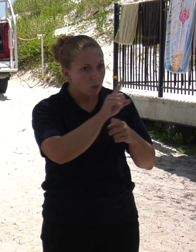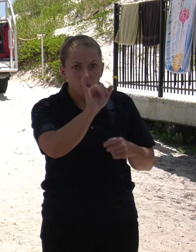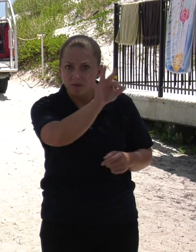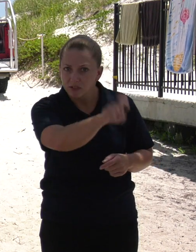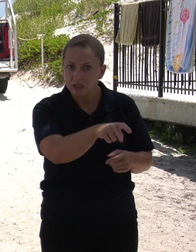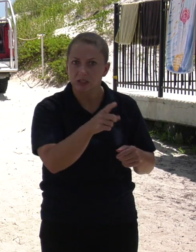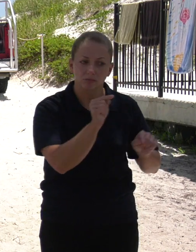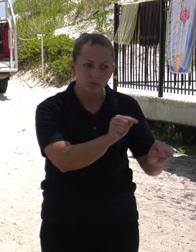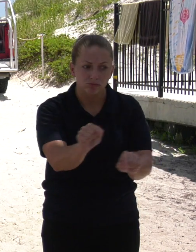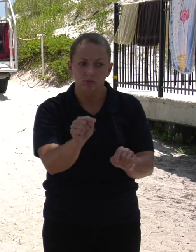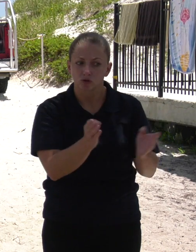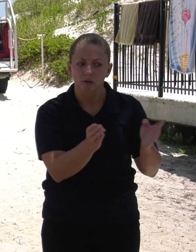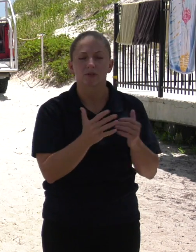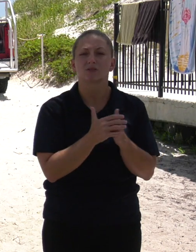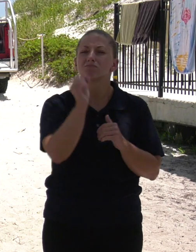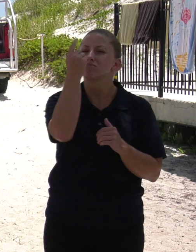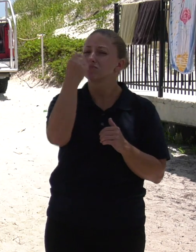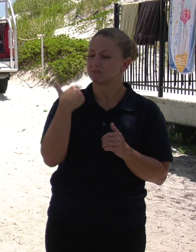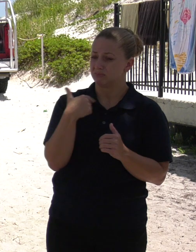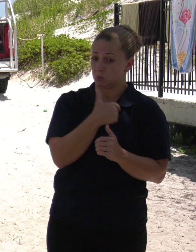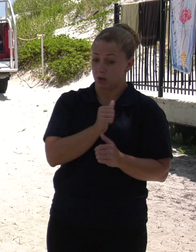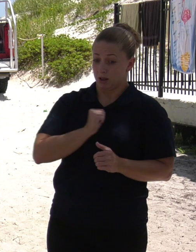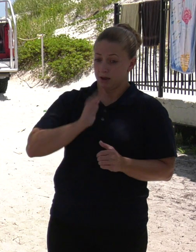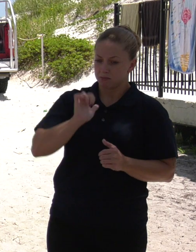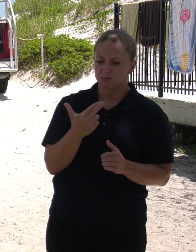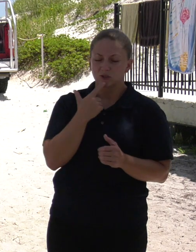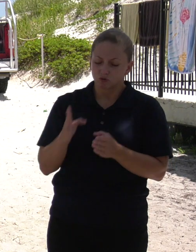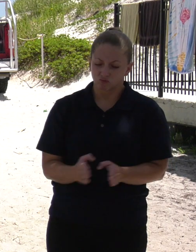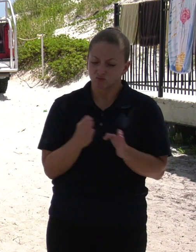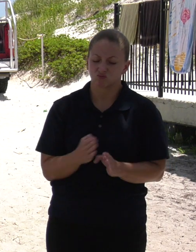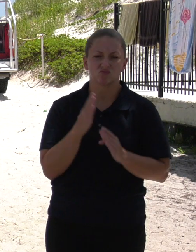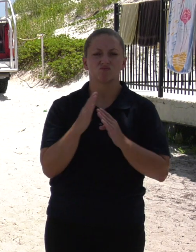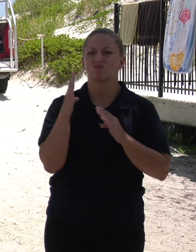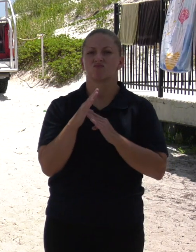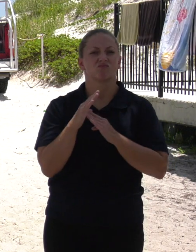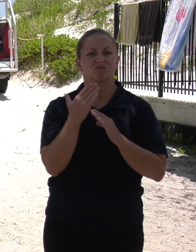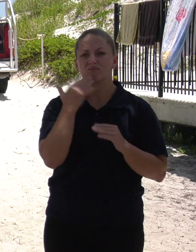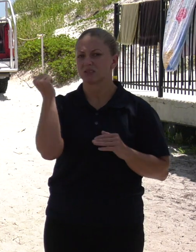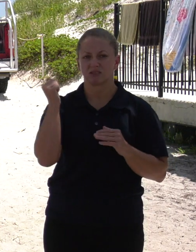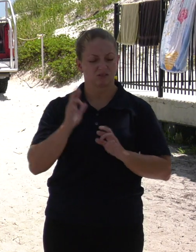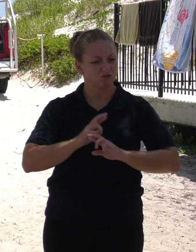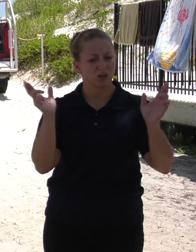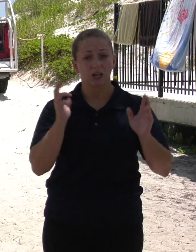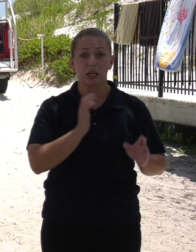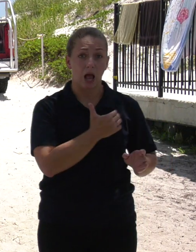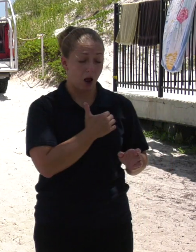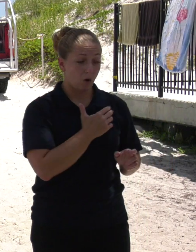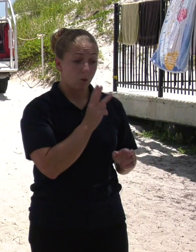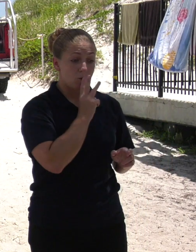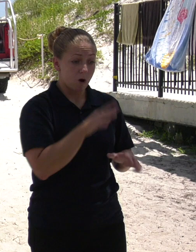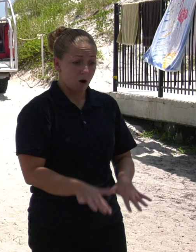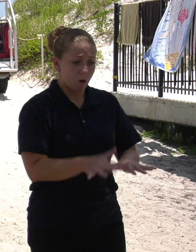But we have done our best to be prepared for this event. Our public works team has pumped down retention ponds of up to 2